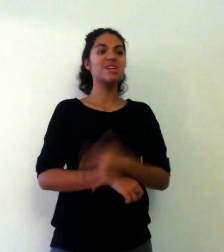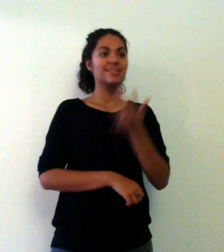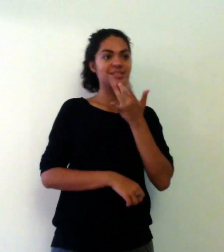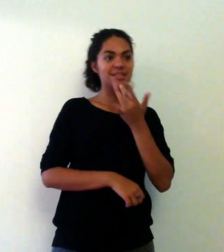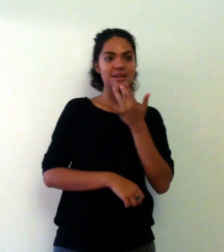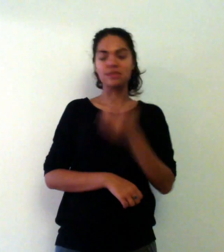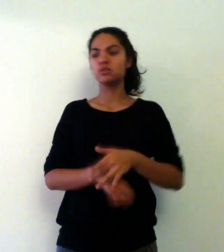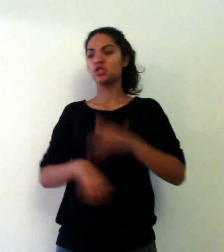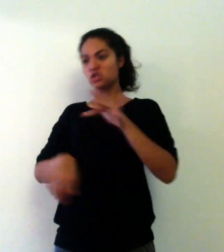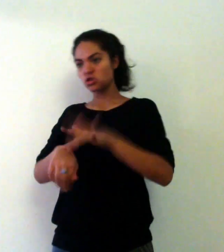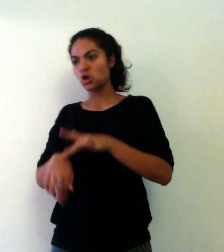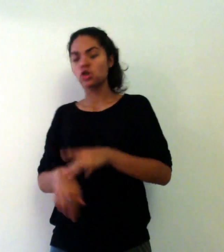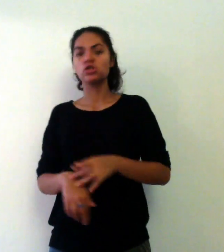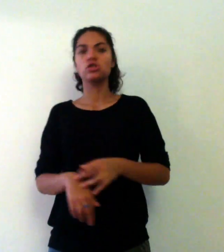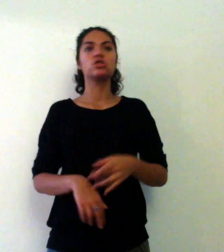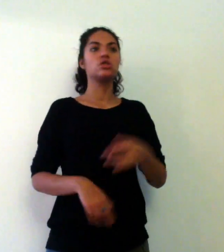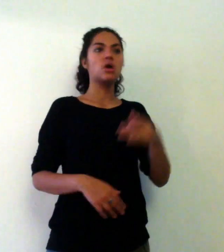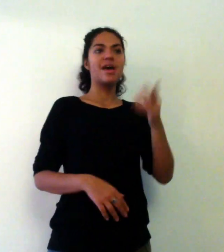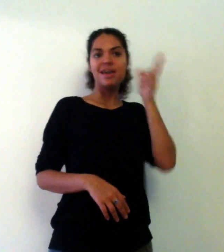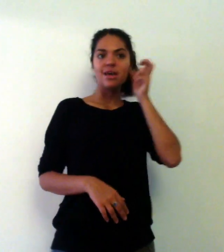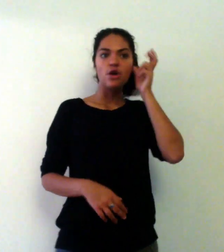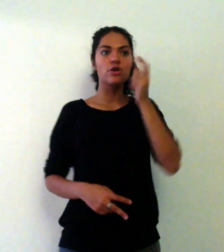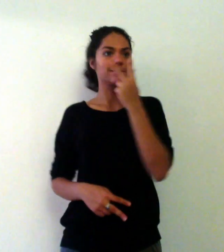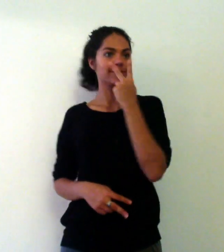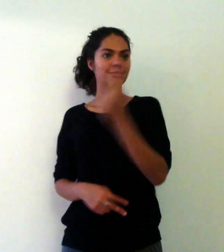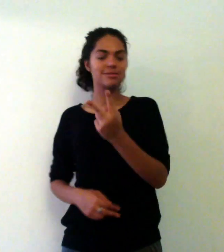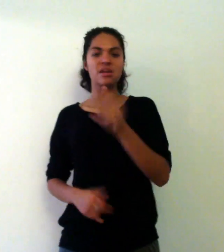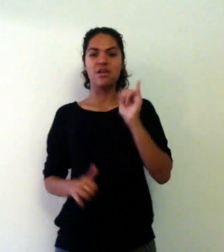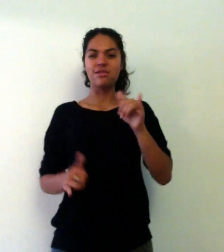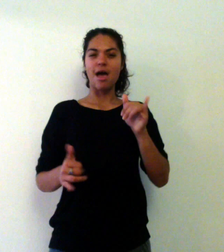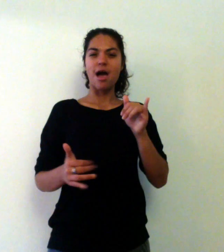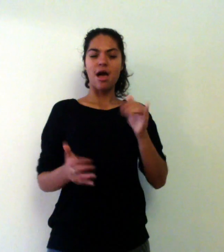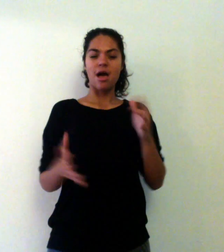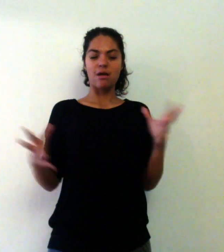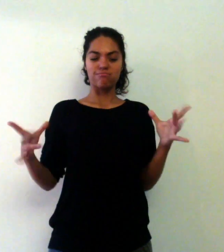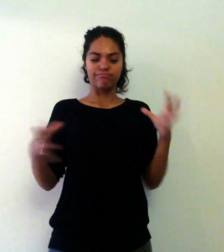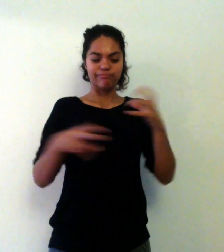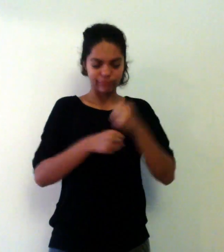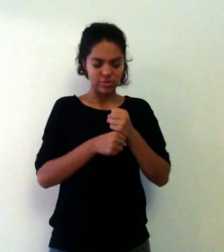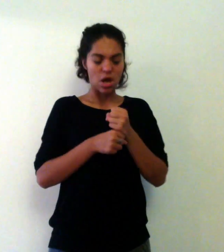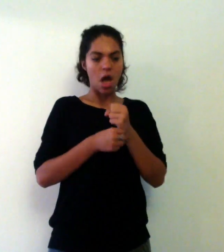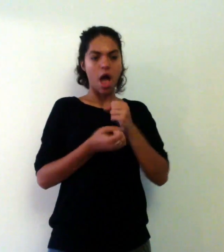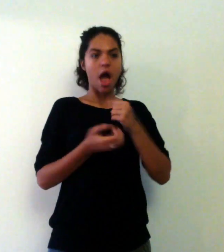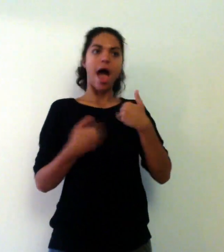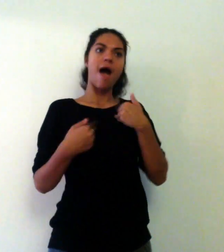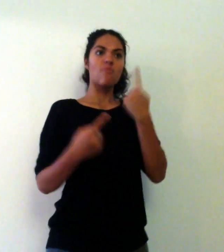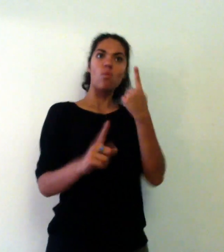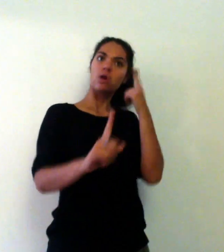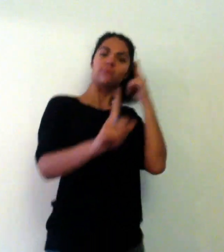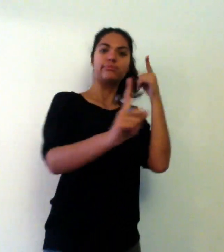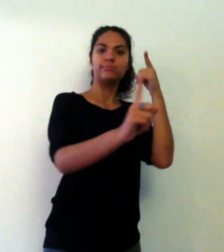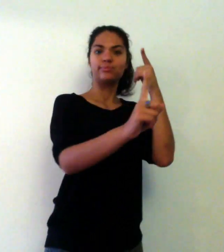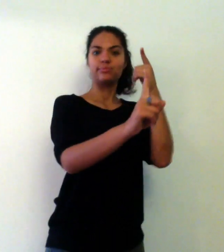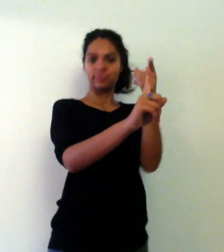It binds life together and makes it meaningful. I think of that brilliant illustration of Eric